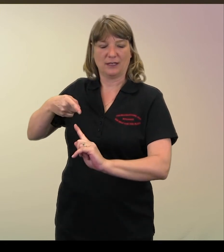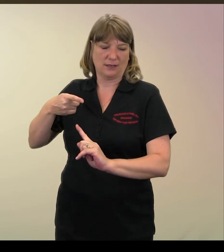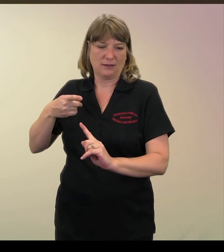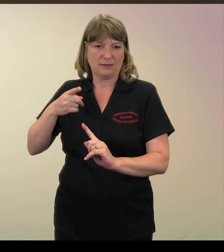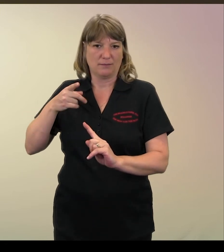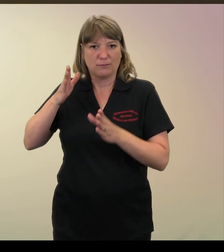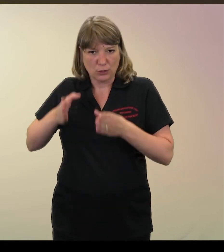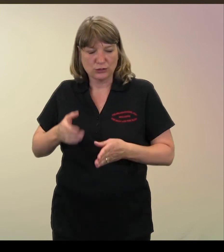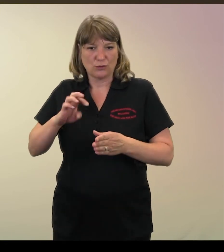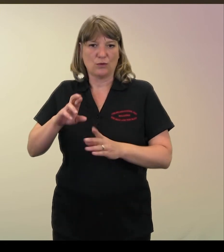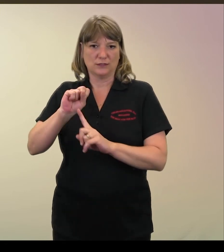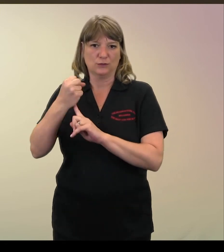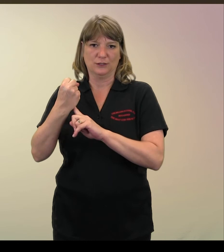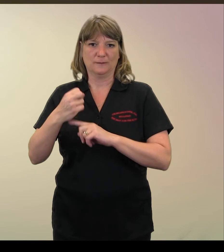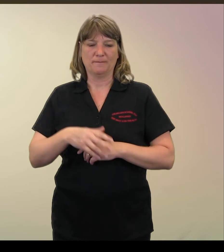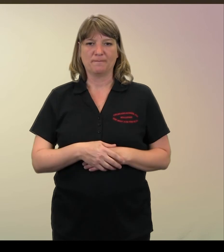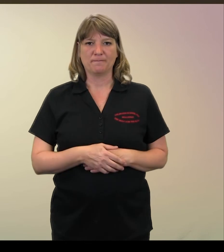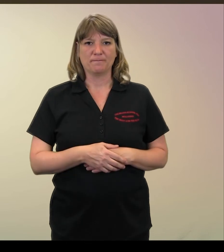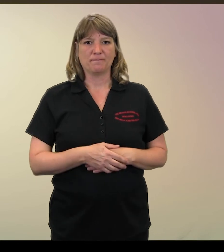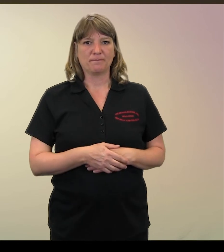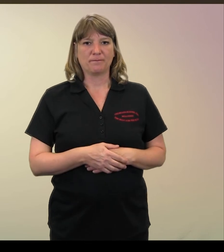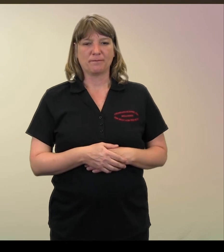a particular situation or person.